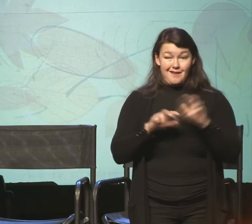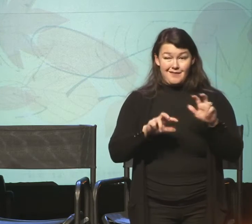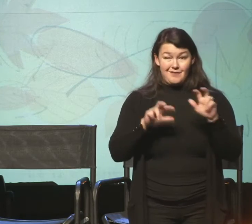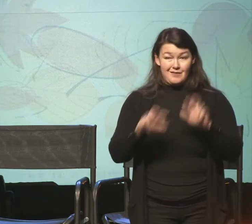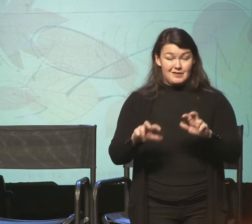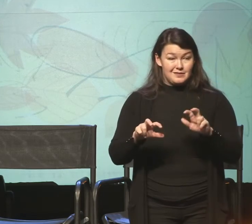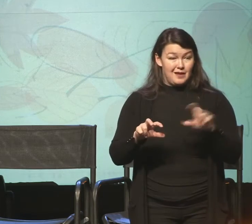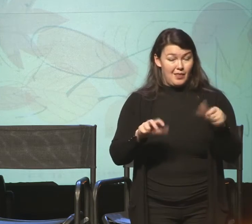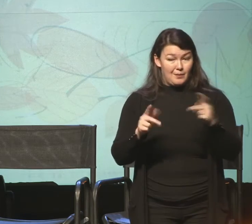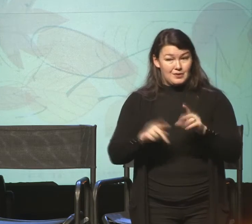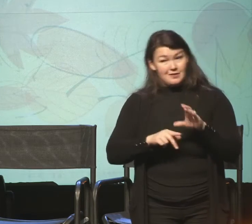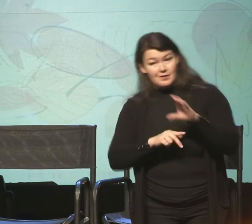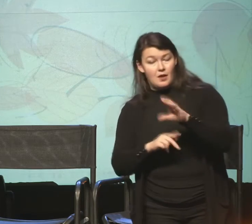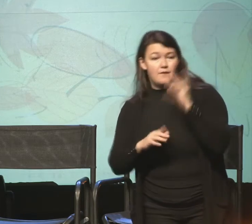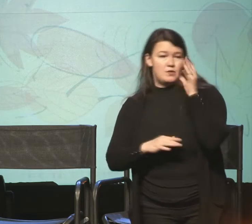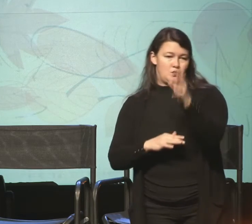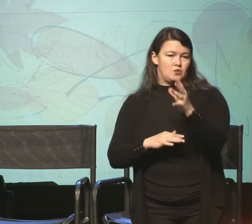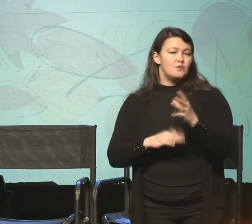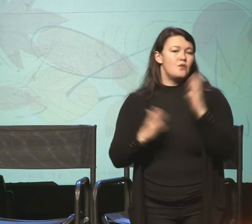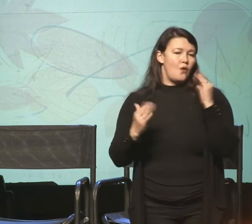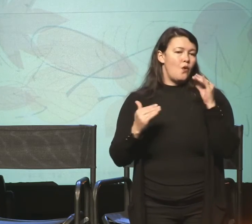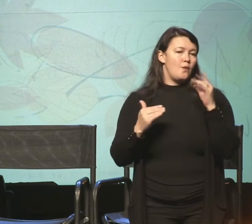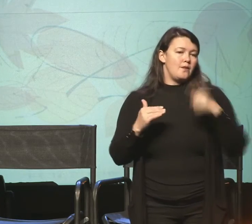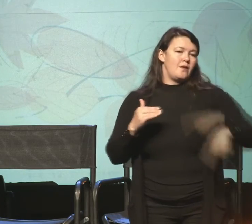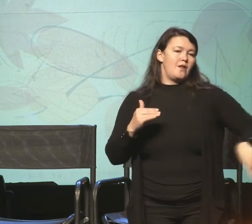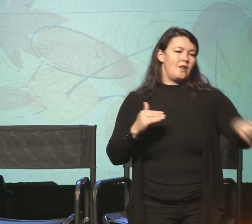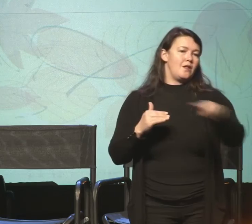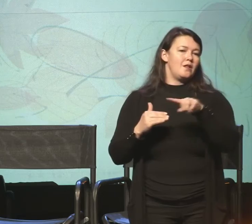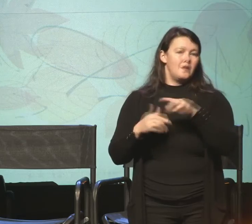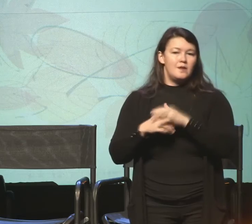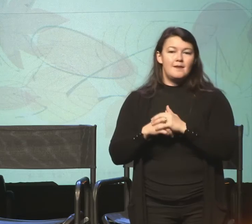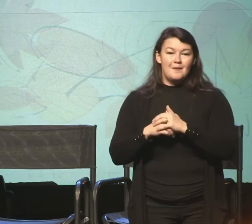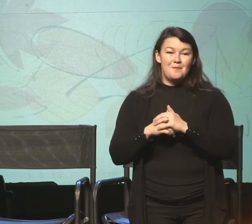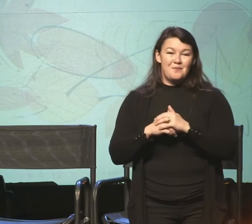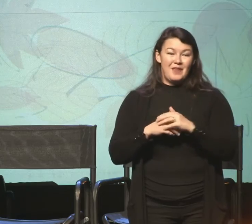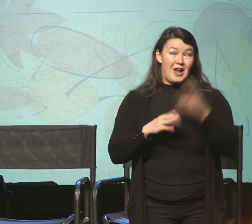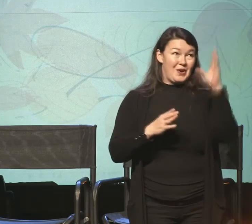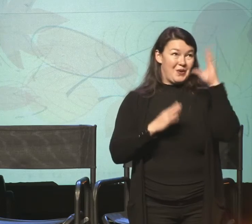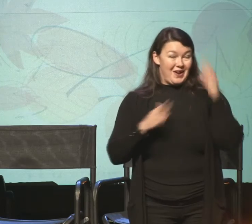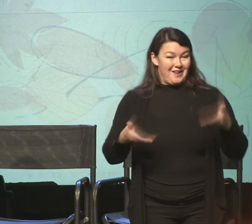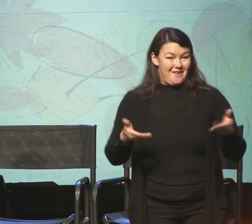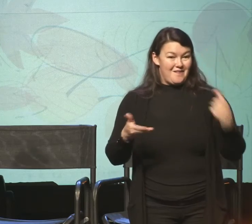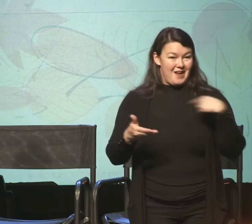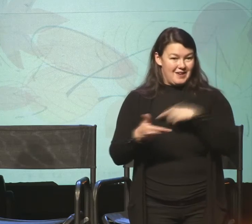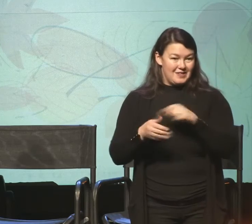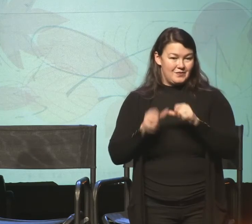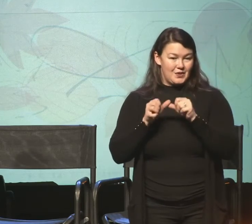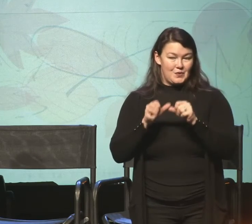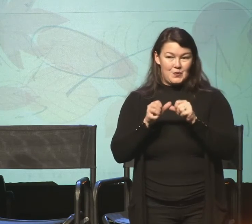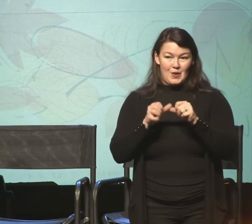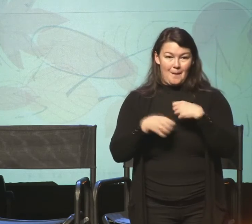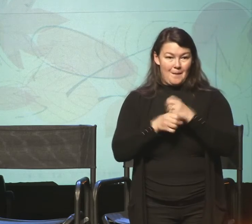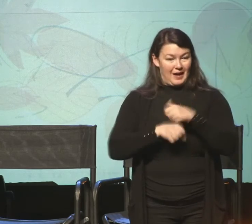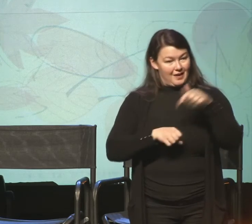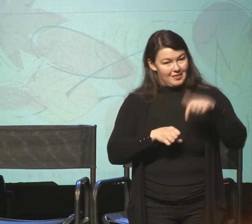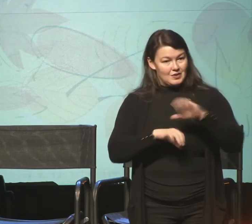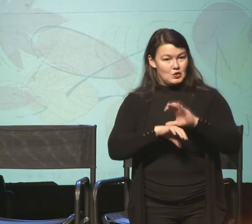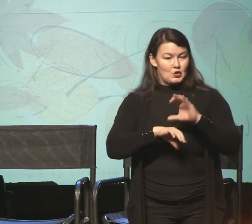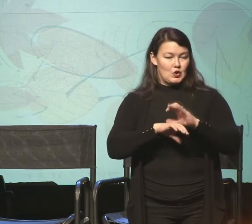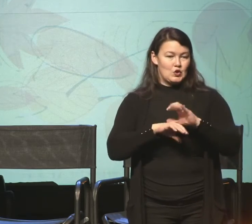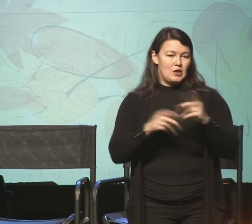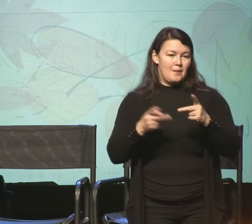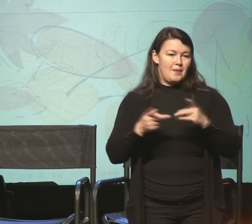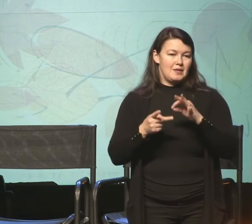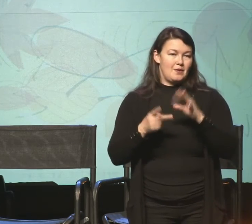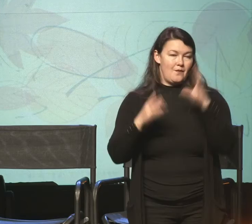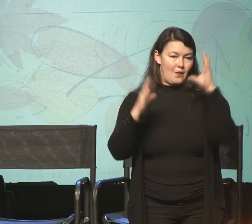and demonstrating that. And I hope we all sense God inviting us to continue to make Crossroads a place of hope,